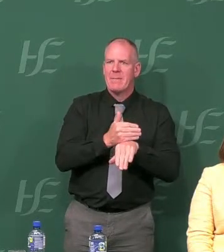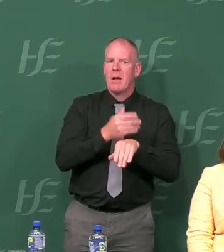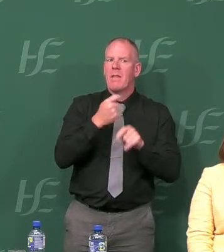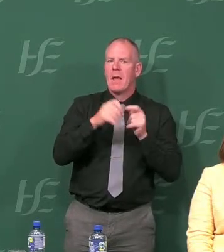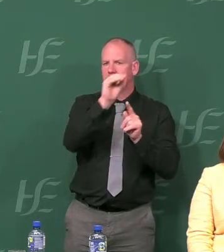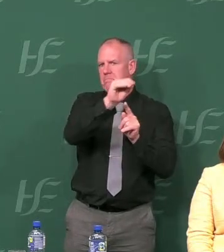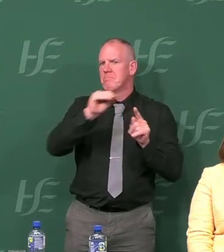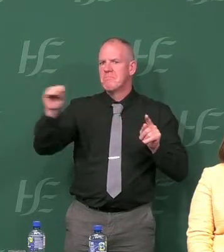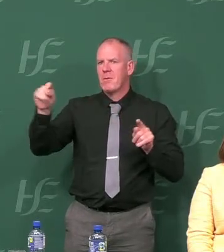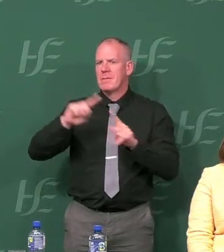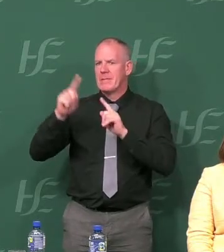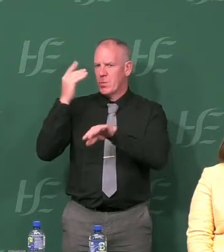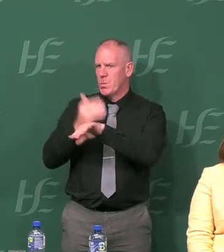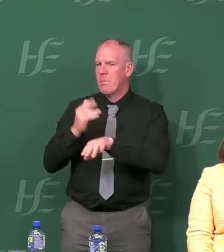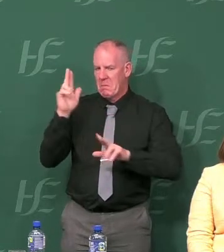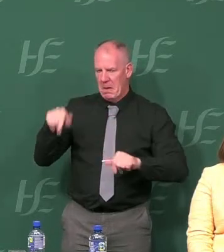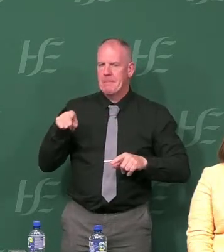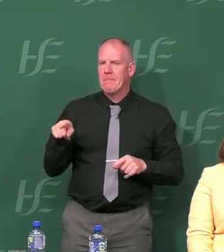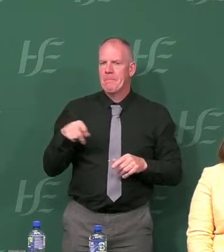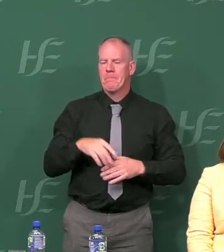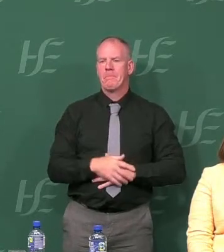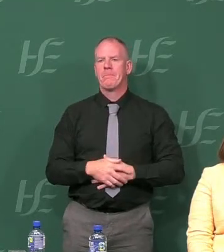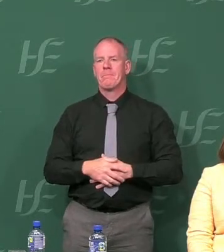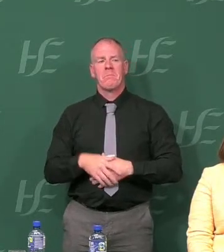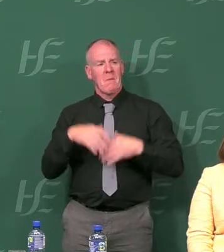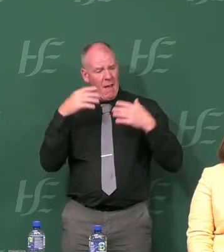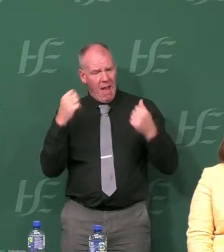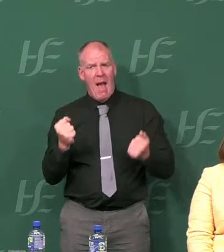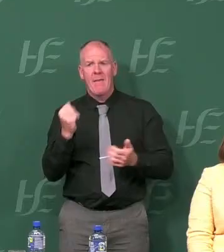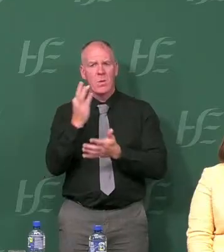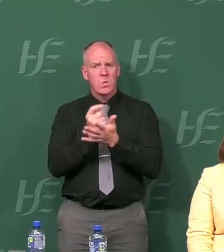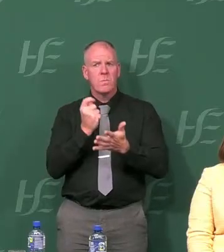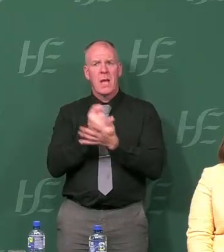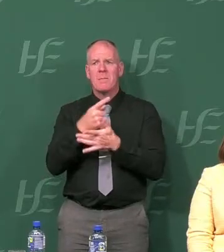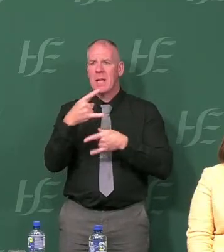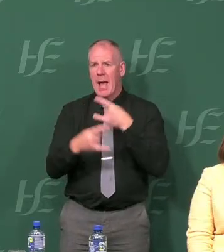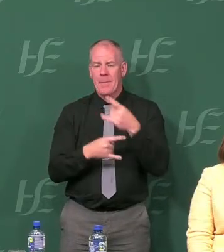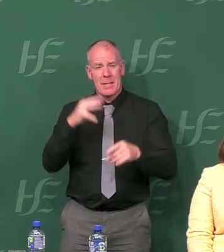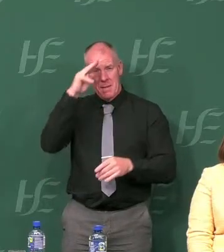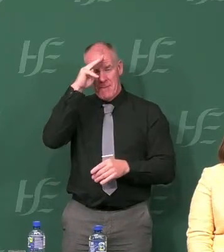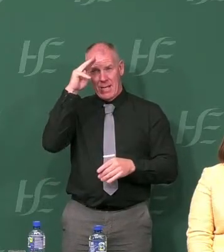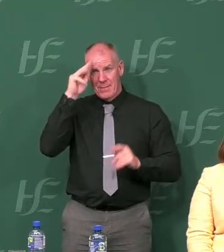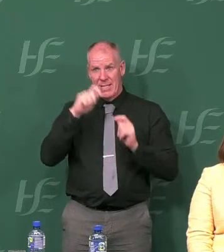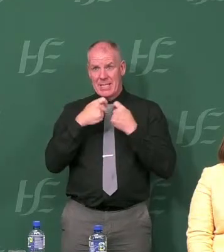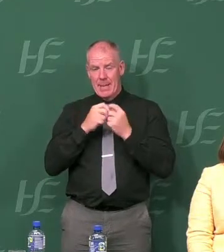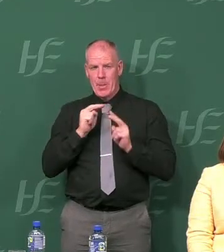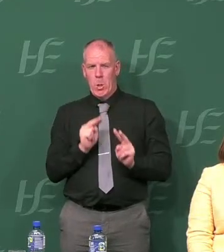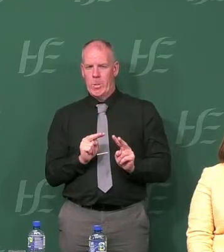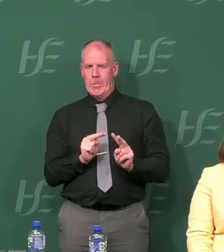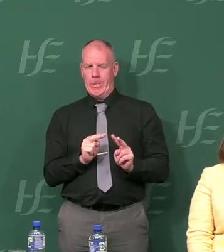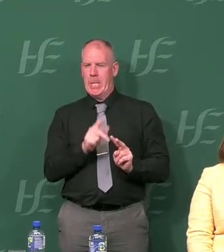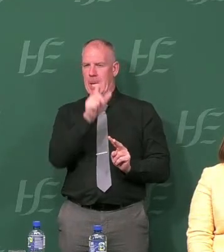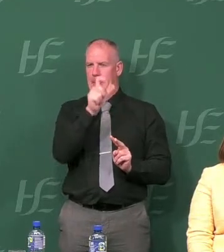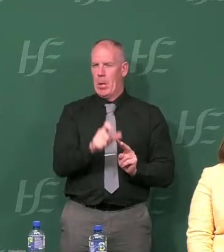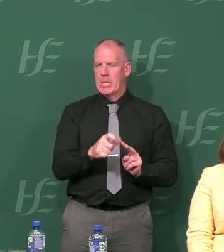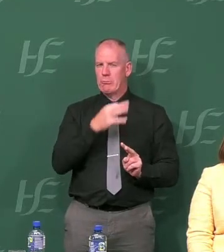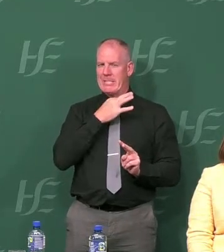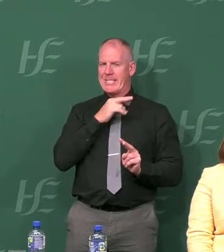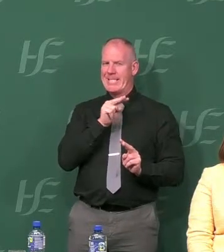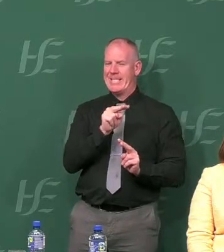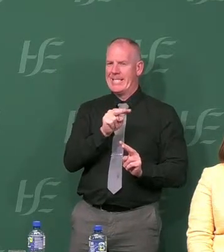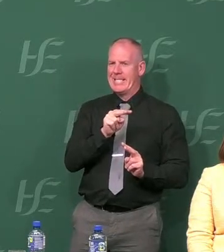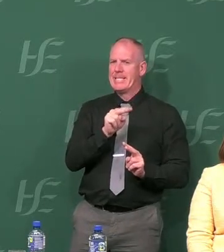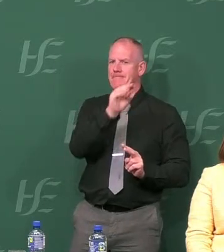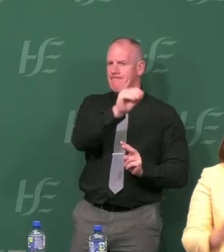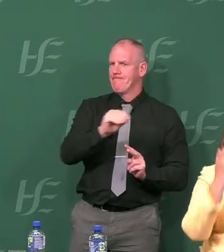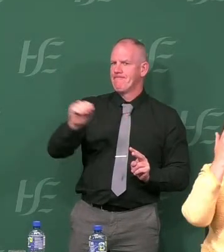facilitated in the legislation. And there have been occasions where management teams have done that assessment and worked through if